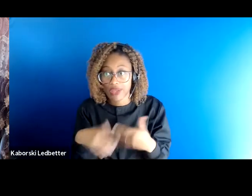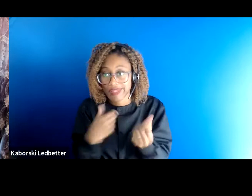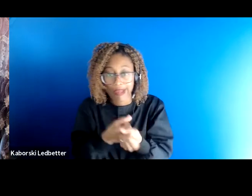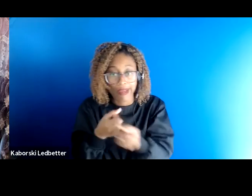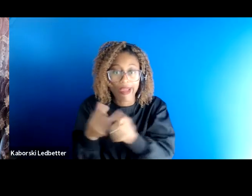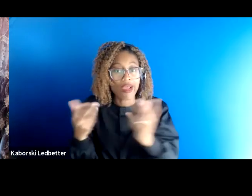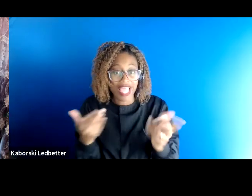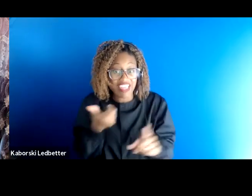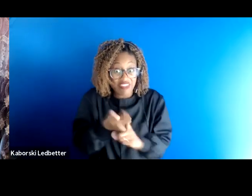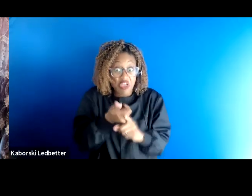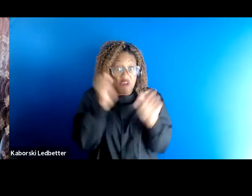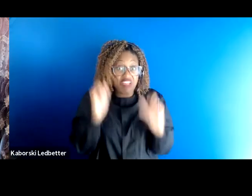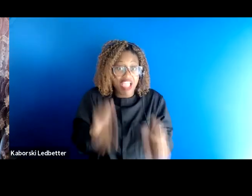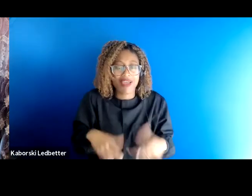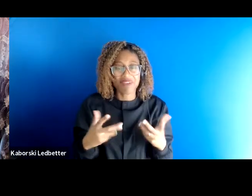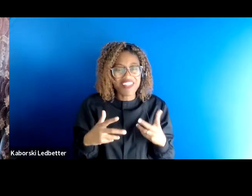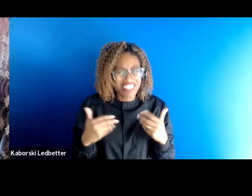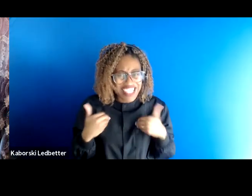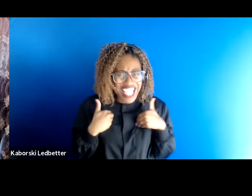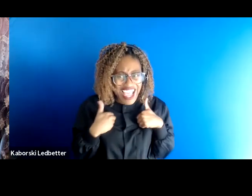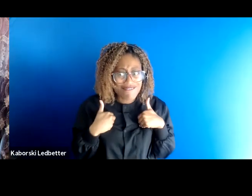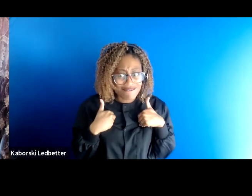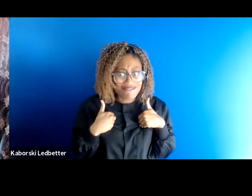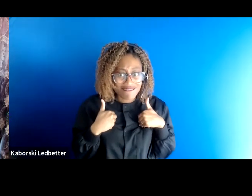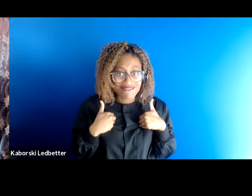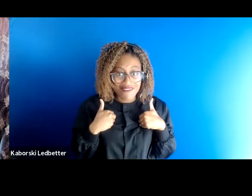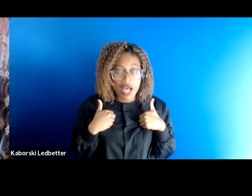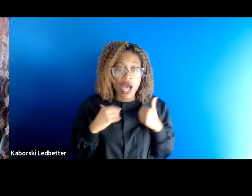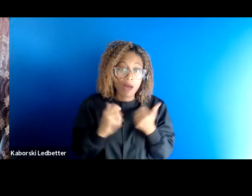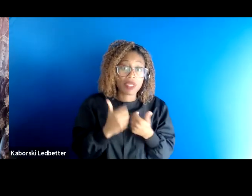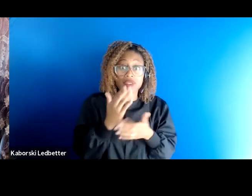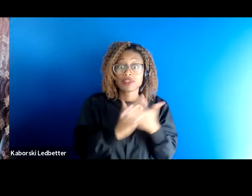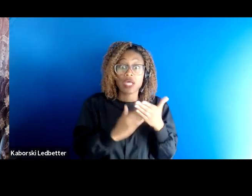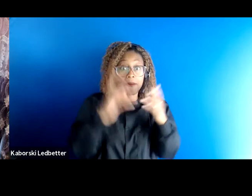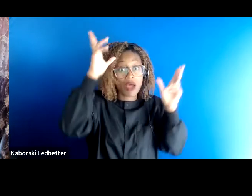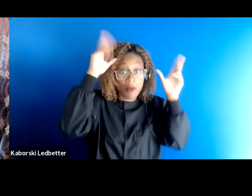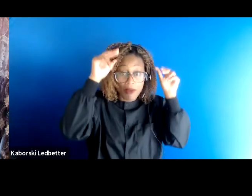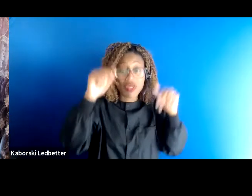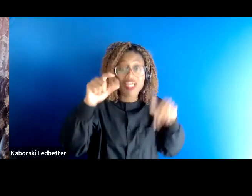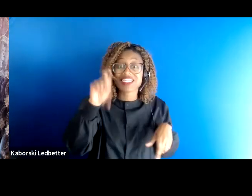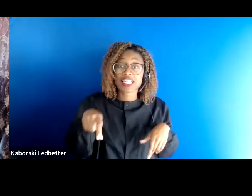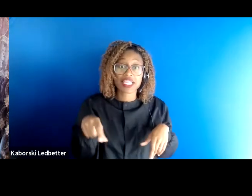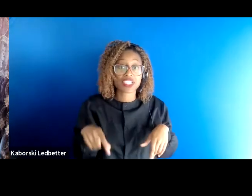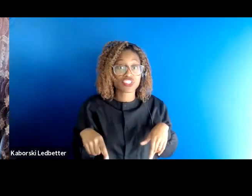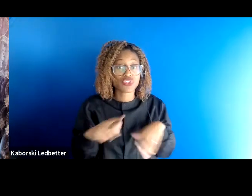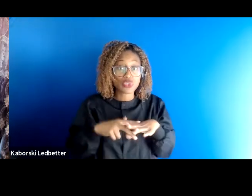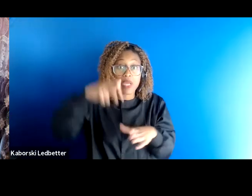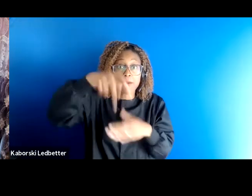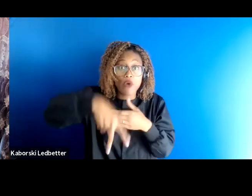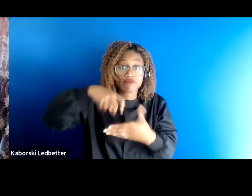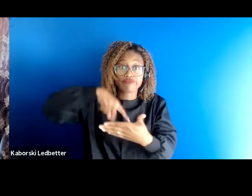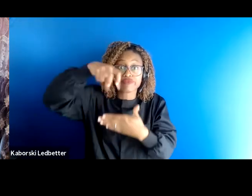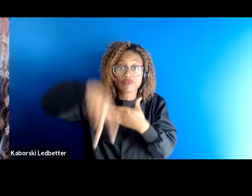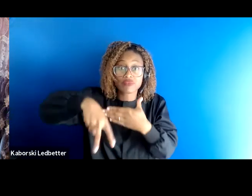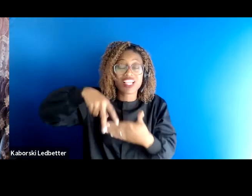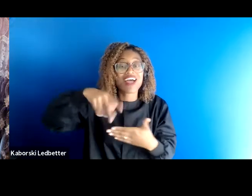people specifically having obstacles put in their way. Some horses needing to go over actual hurdles, whereas some horses